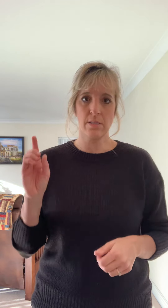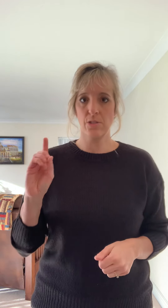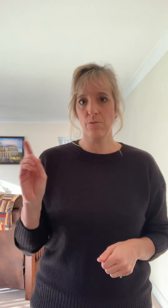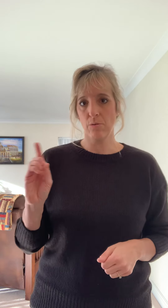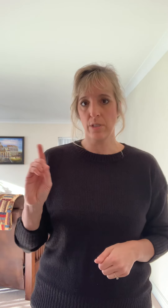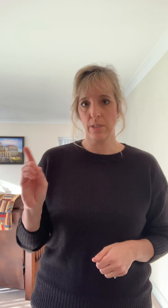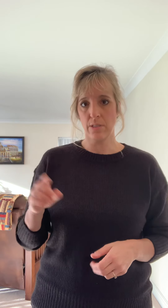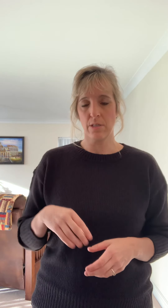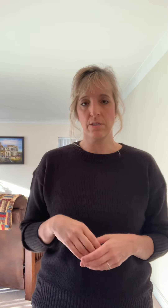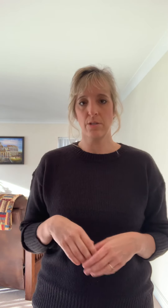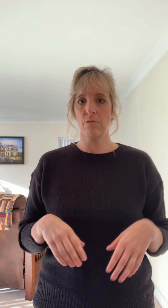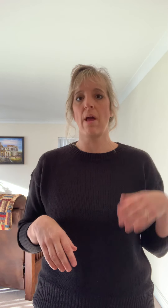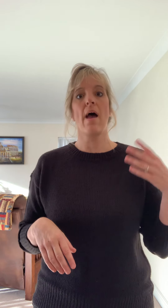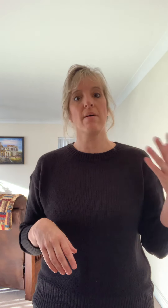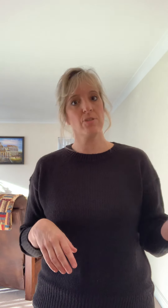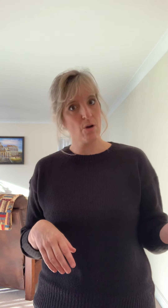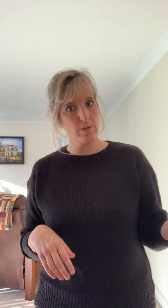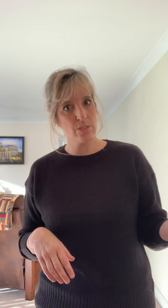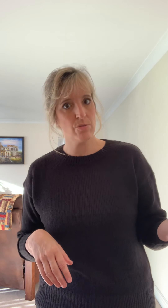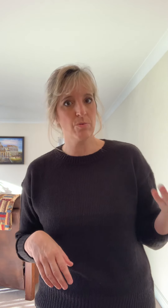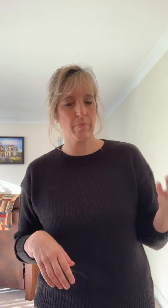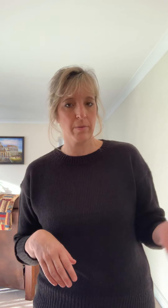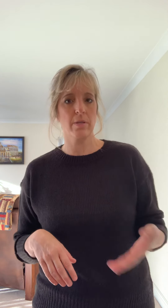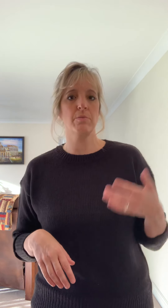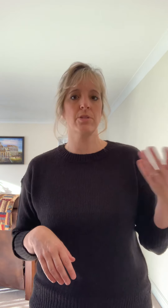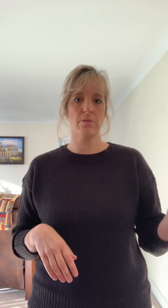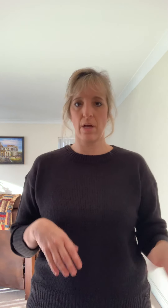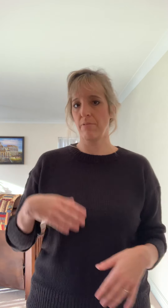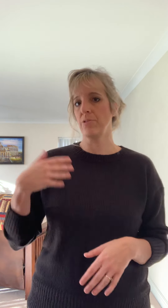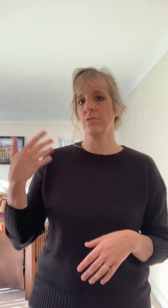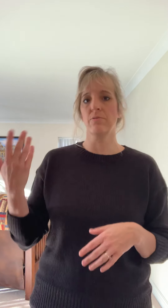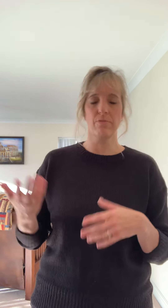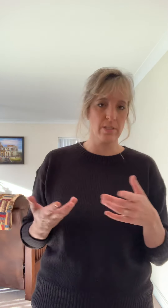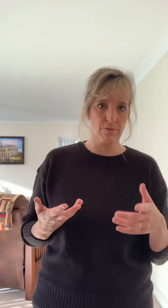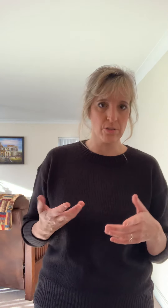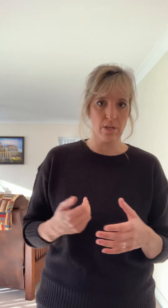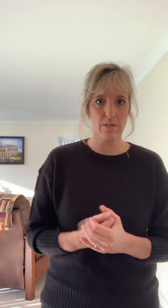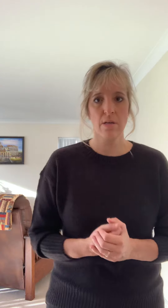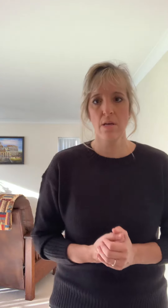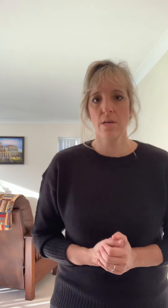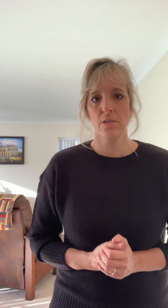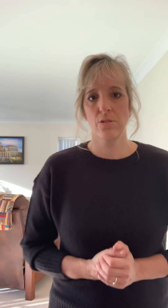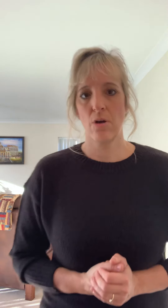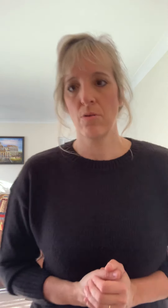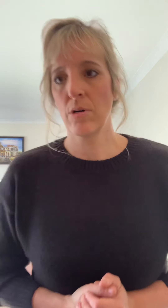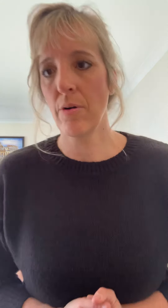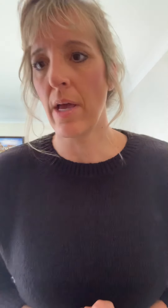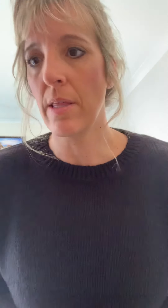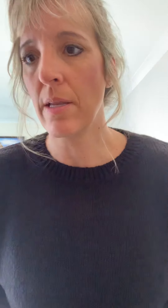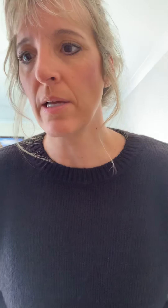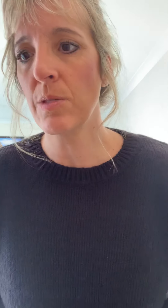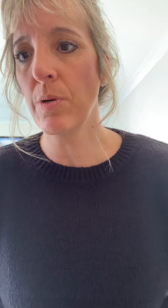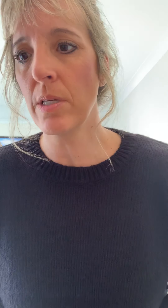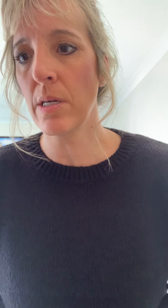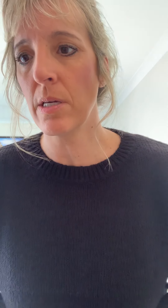you don't have to always do Republican with your left or vice versa. So, okay, the next one